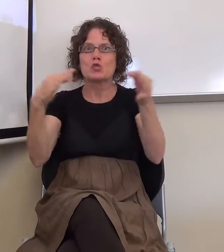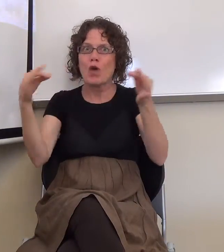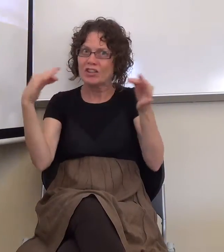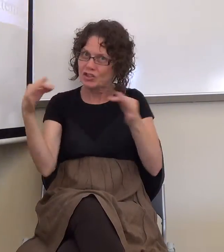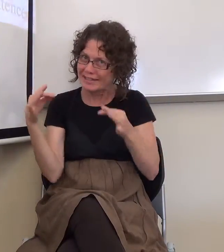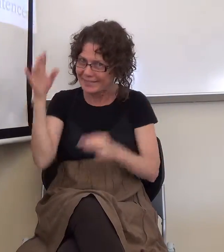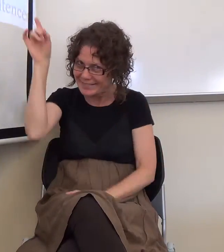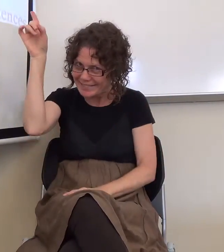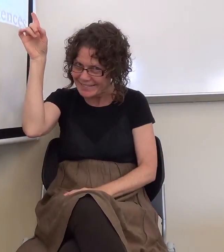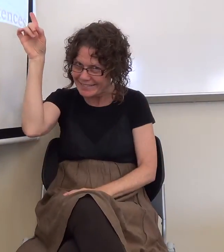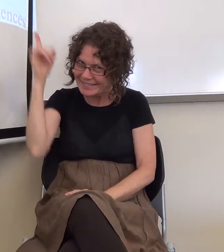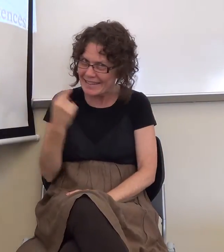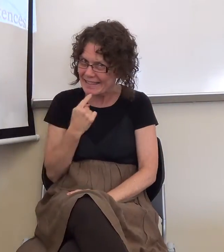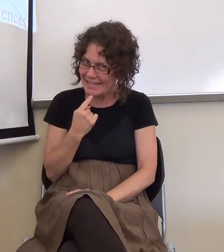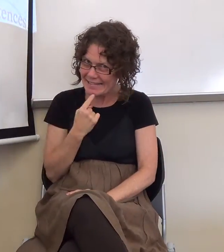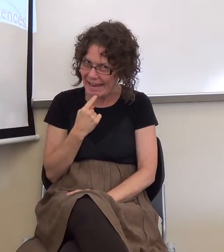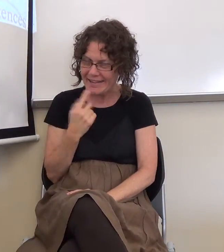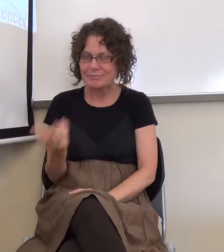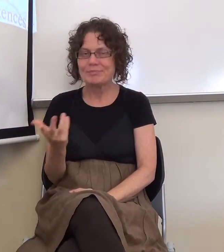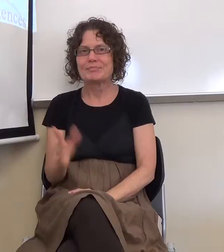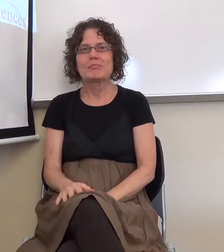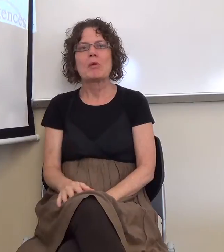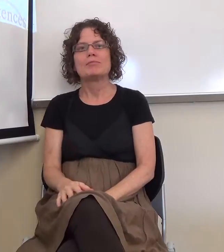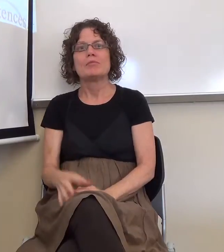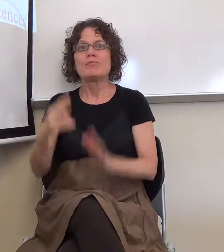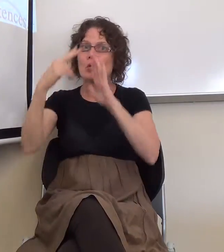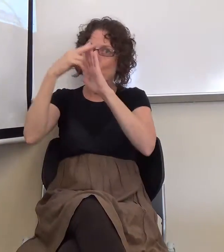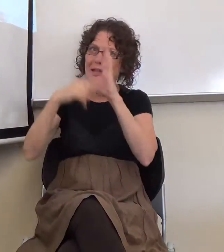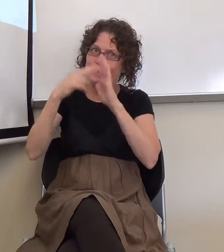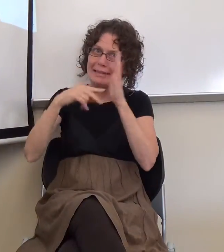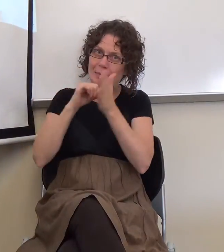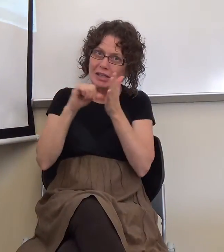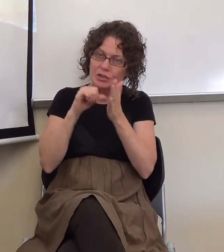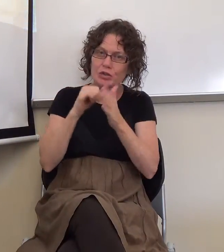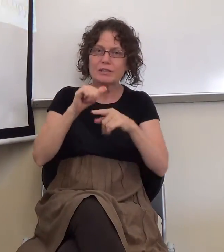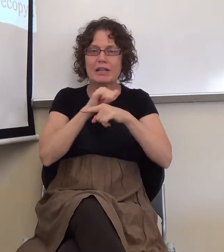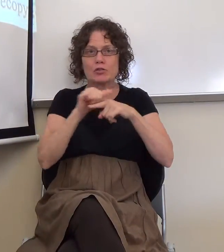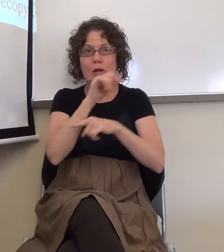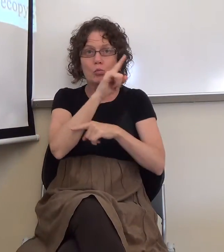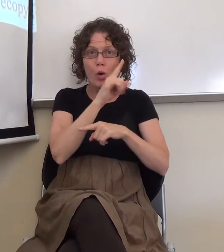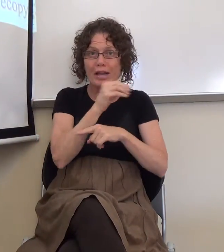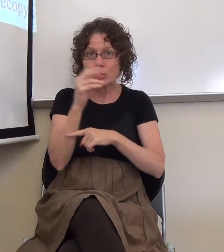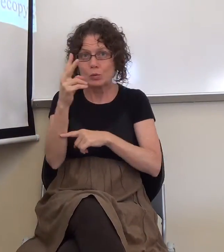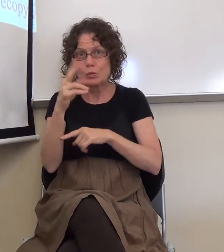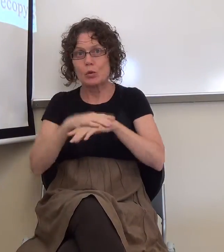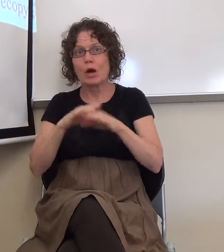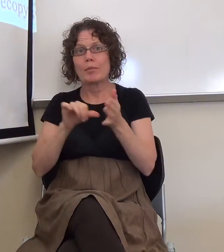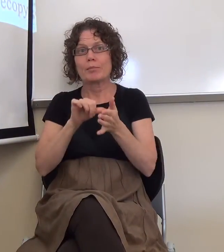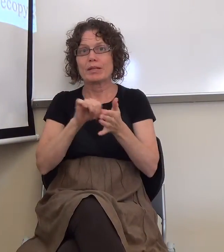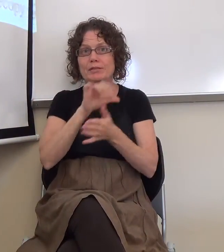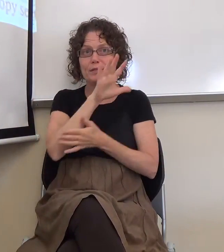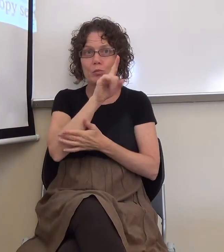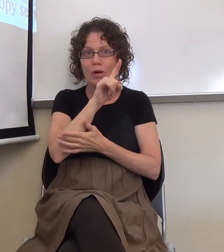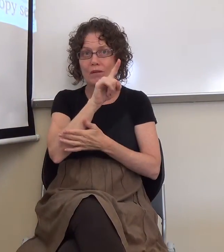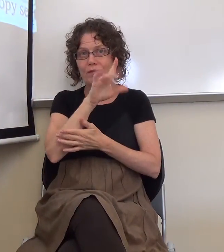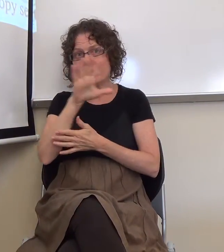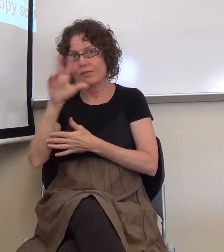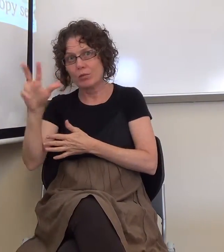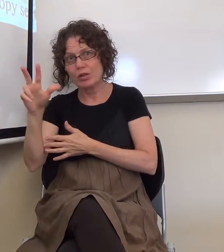here say is, read the pages, do exercise 1 and 2 on page 51 to 53, and exercise 3 and 4 on